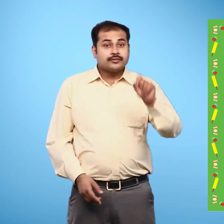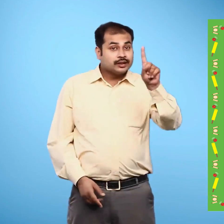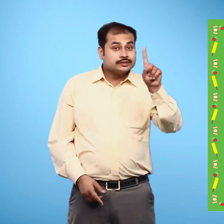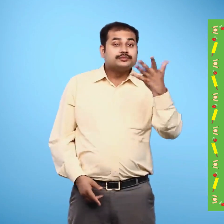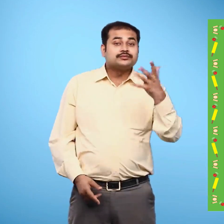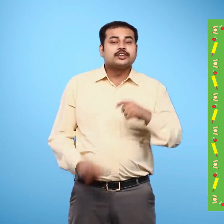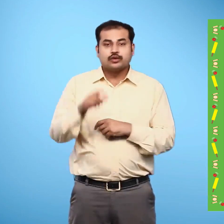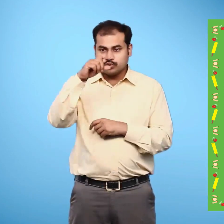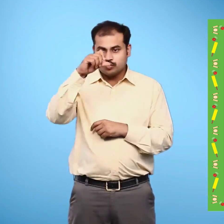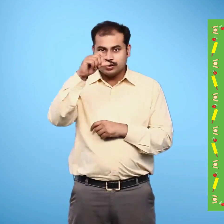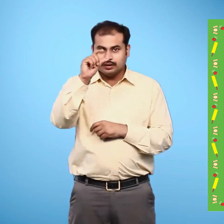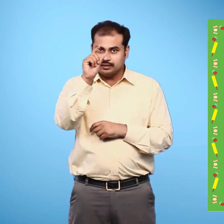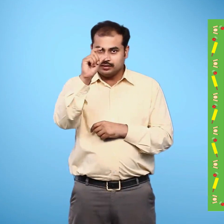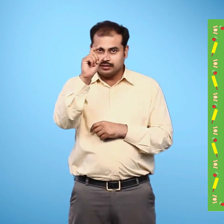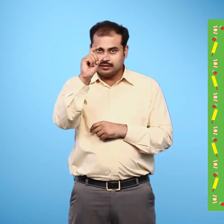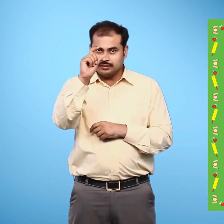Object 1. Coin is a small,